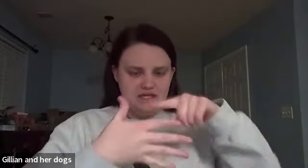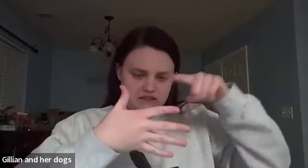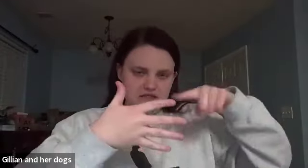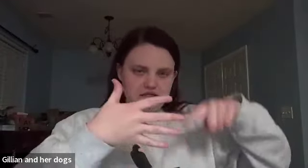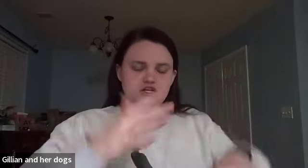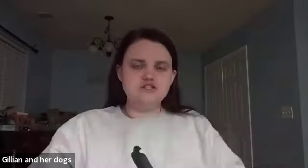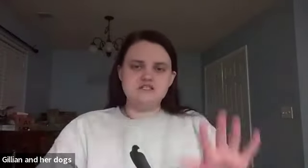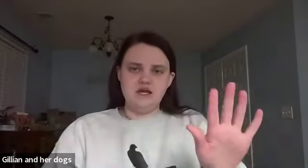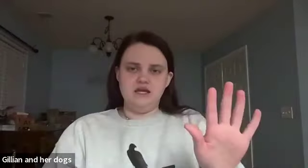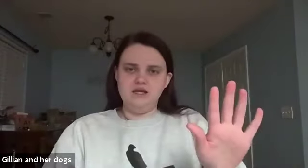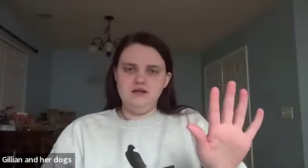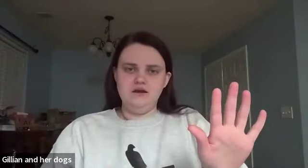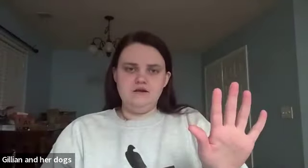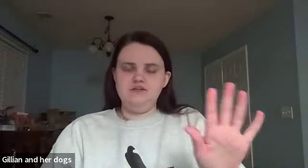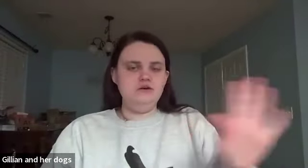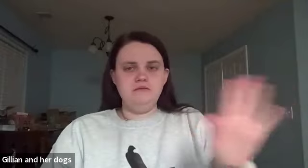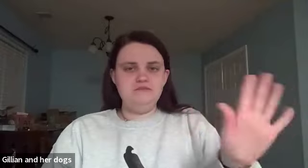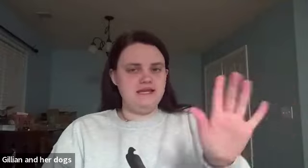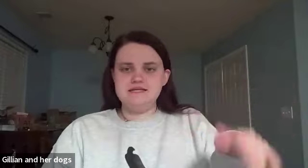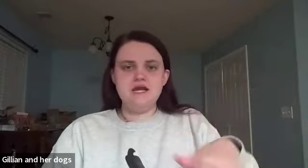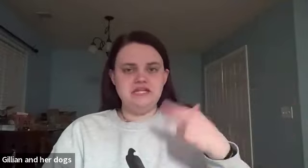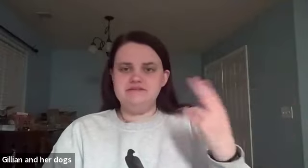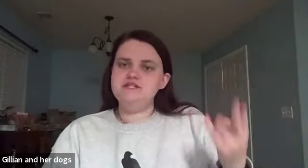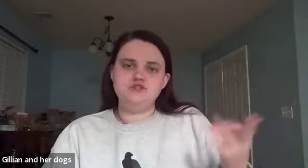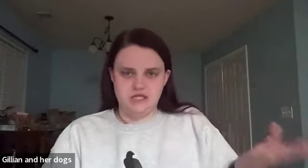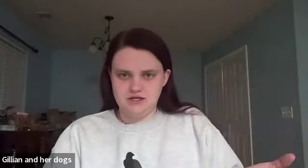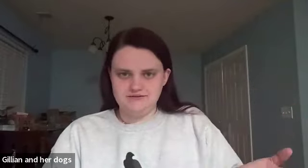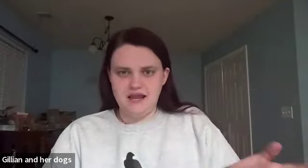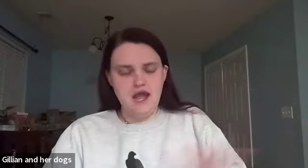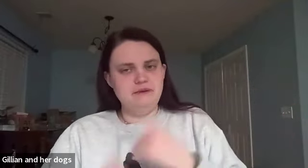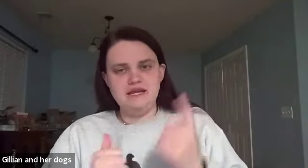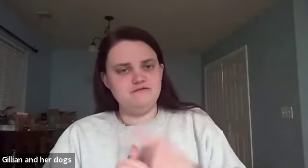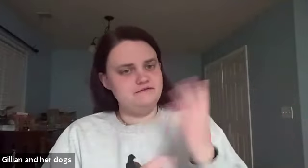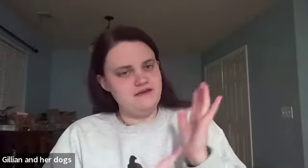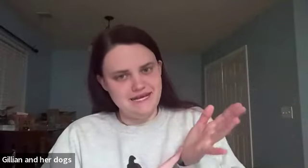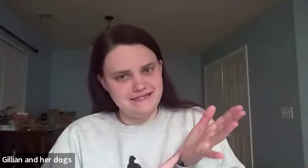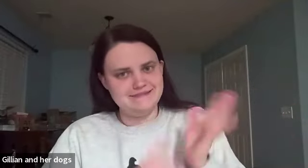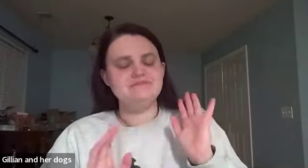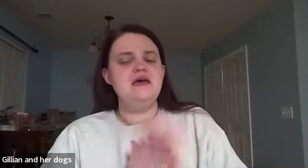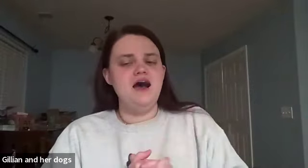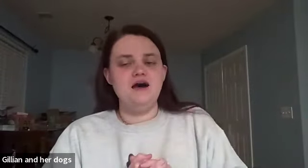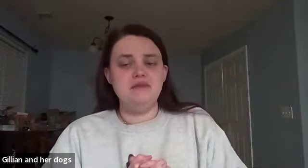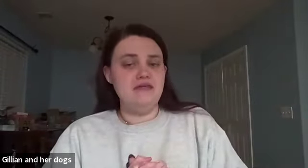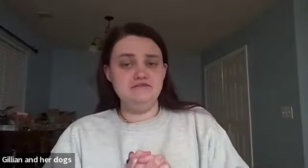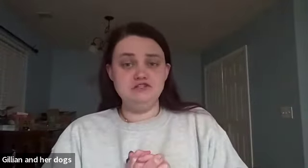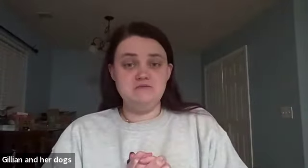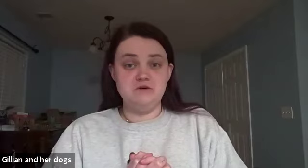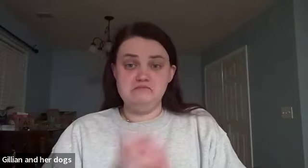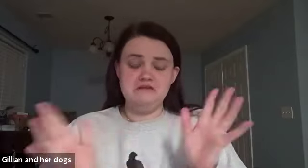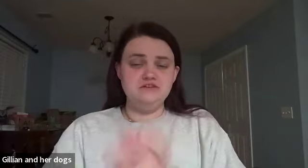mean, and you're just like, okay, you don't need my entire life history here. Like, I've been here for 5 minutes. And they have no shame for it. They have